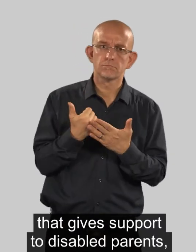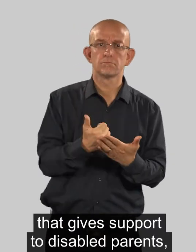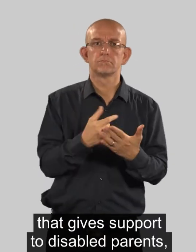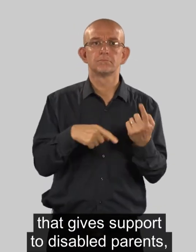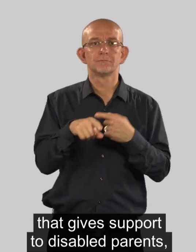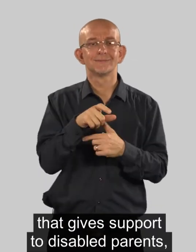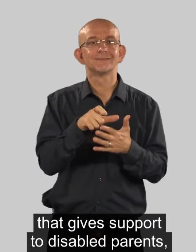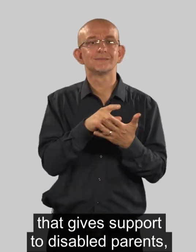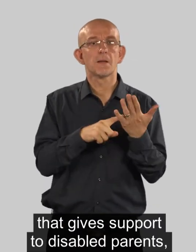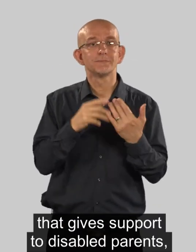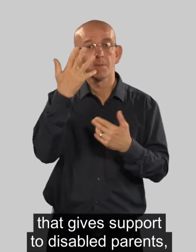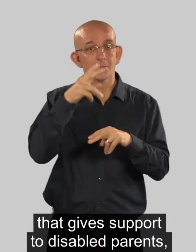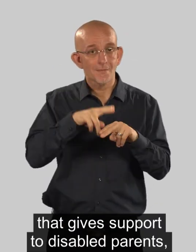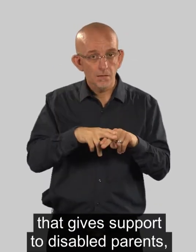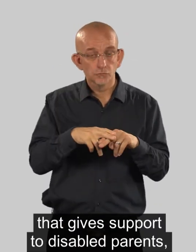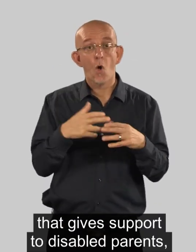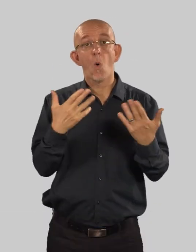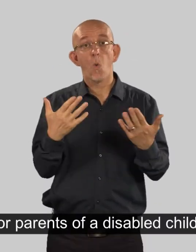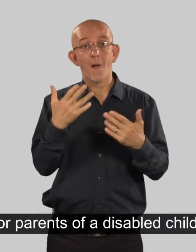of a disabled child.